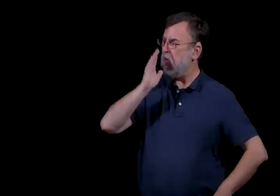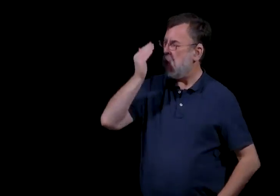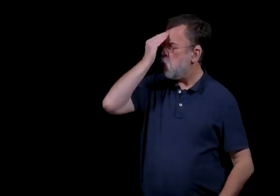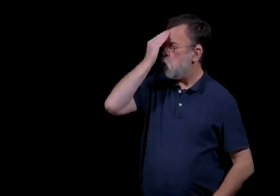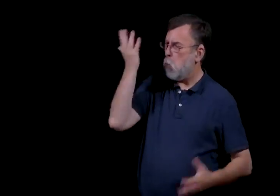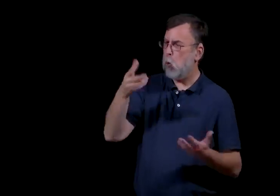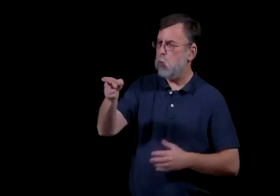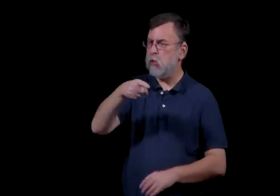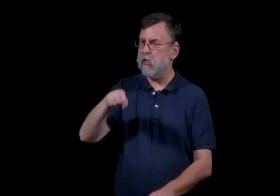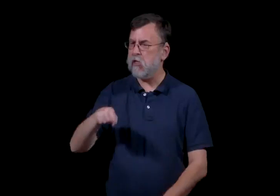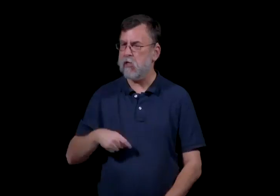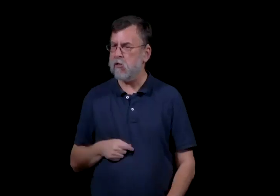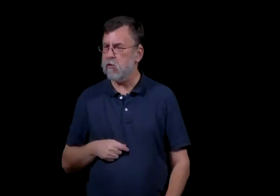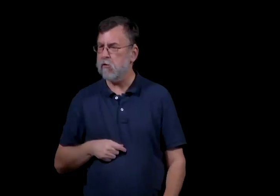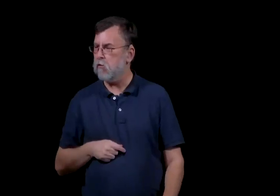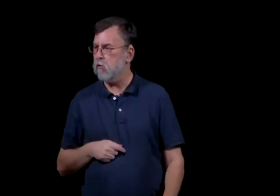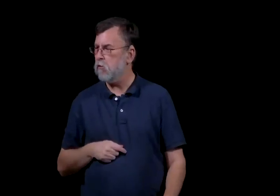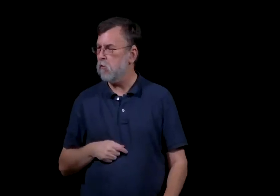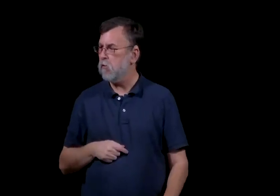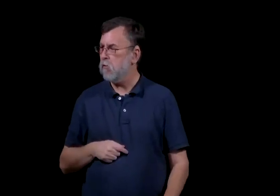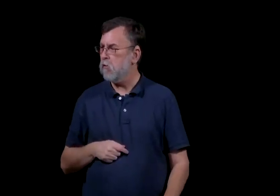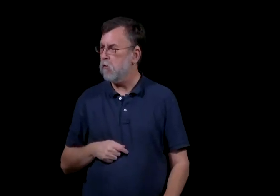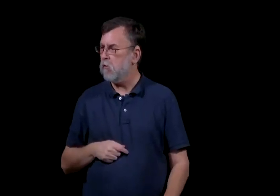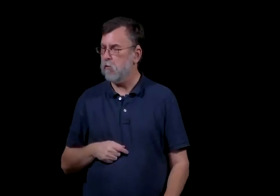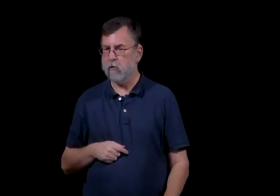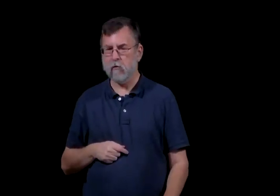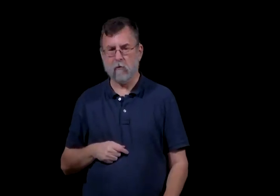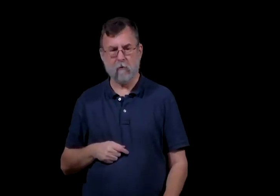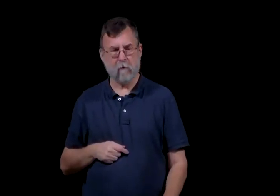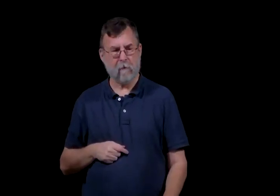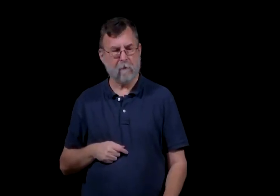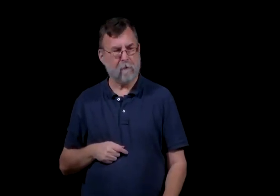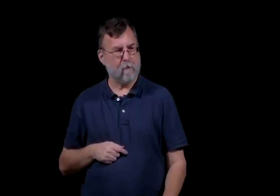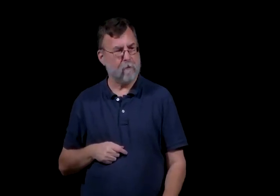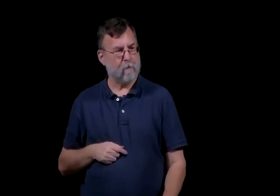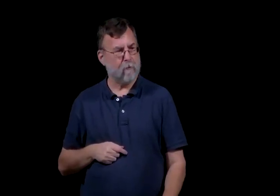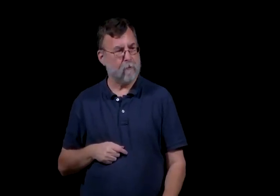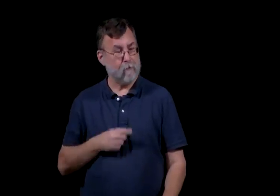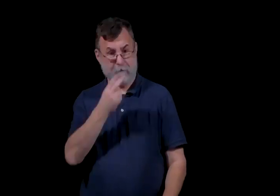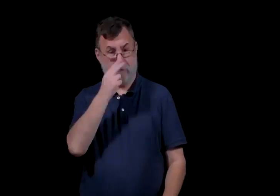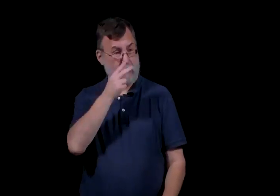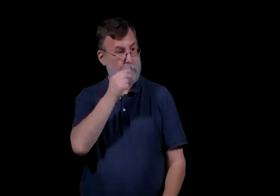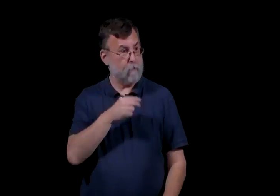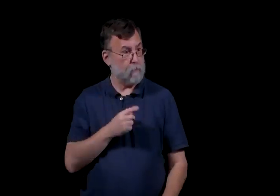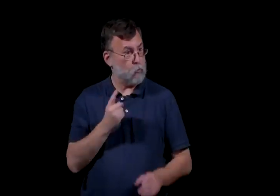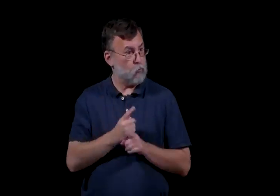bites. God knows your needs, your individual needs, and he will provide.